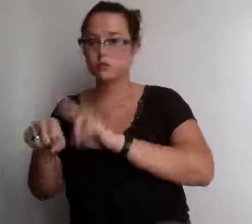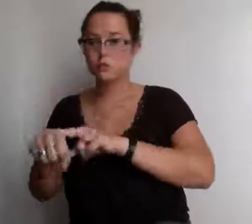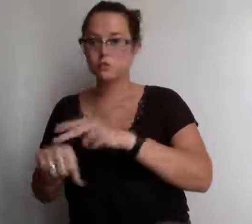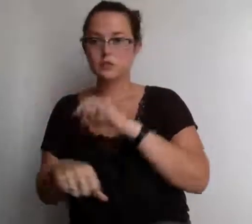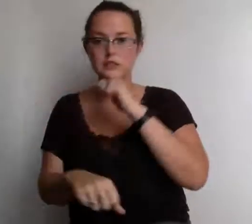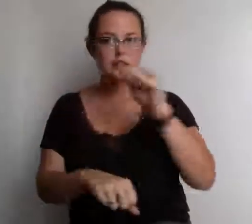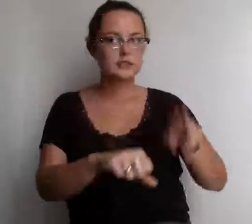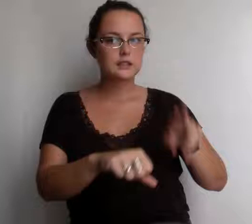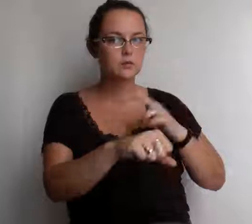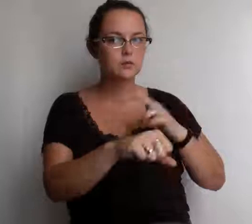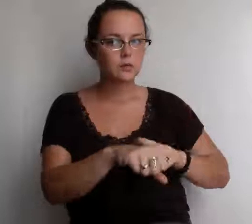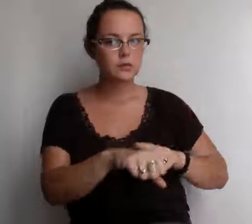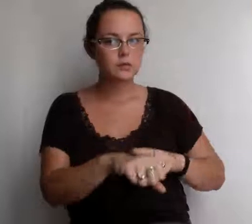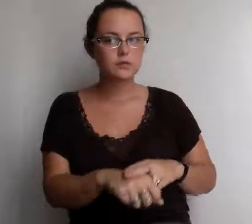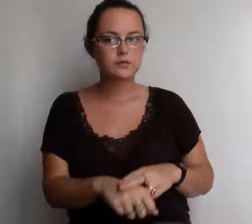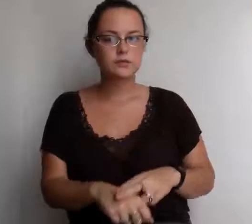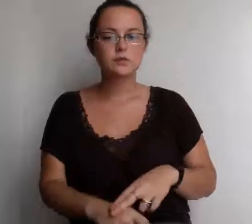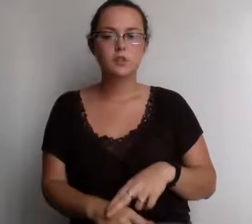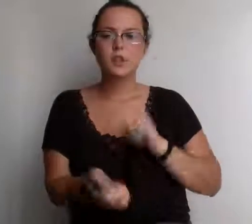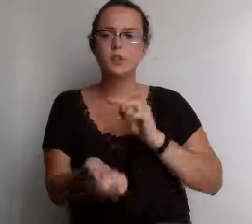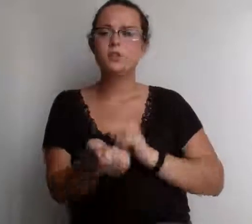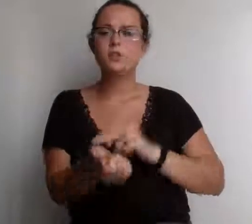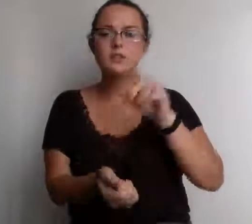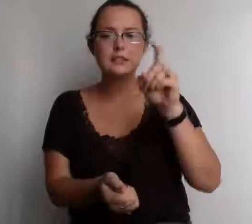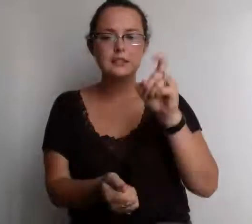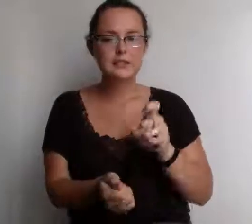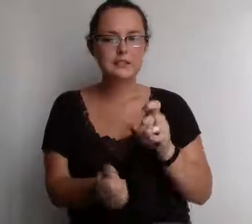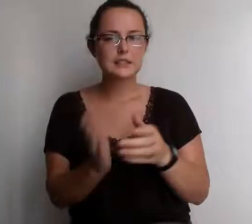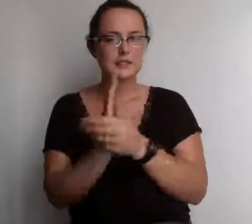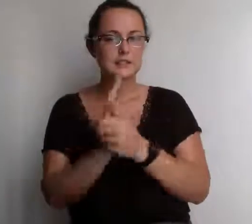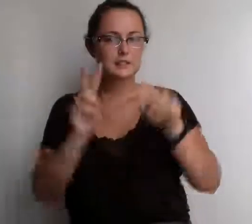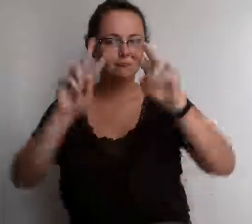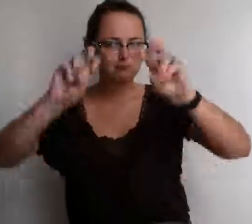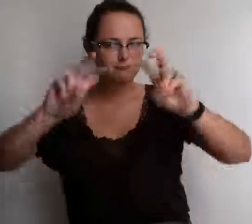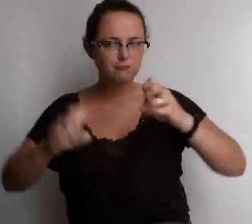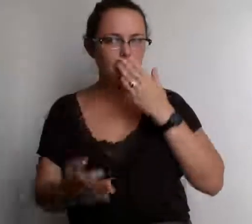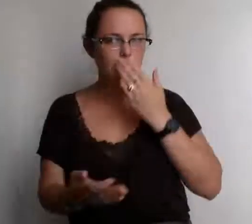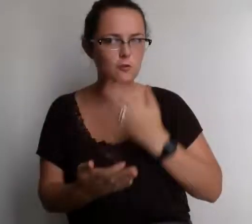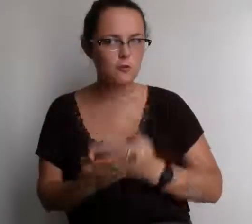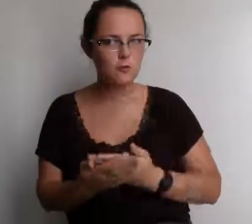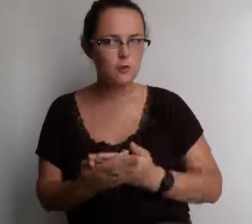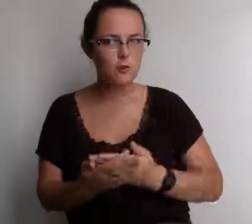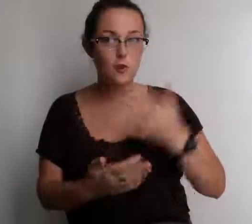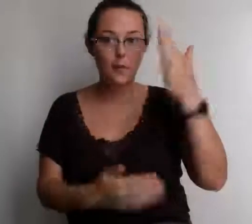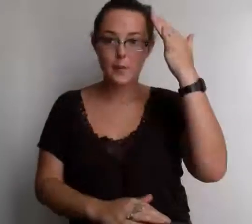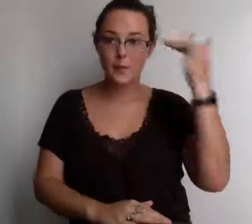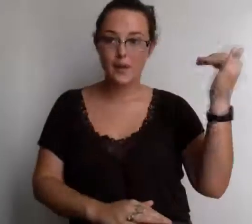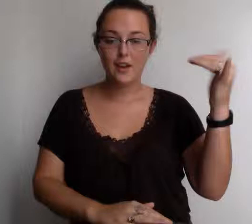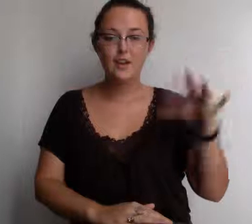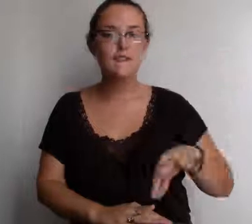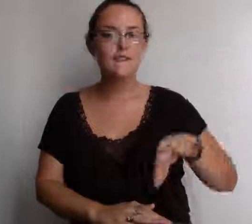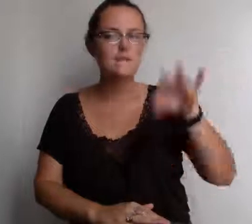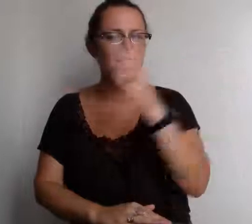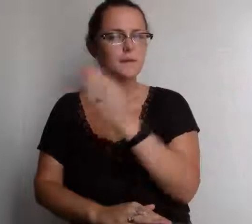findings. As a nurse, it's important for you to have excellent assessment skills because a thorough health assessment provides the foundation for a nursing